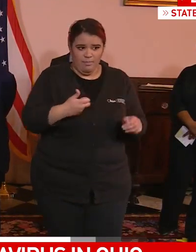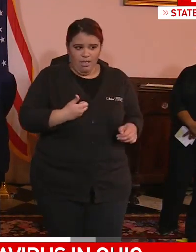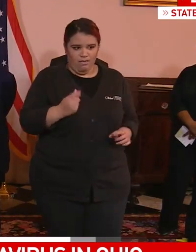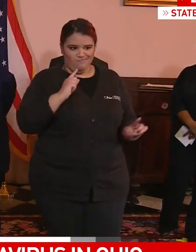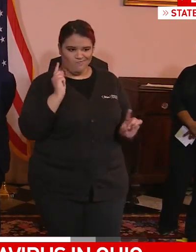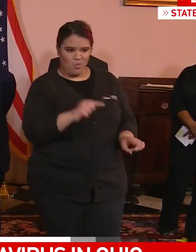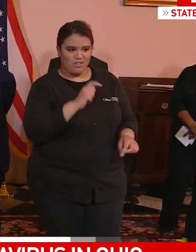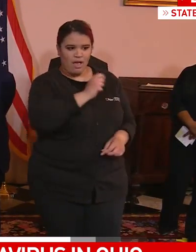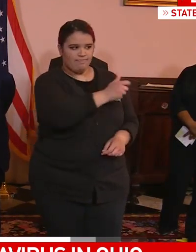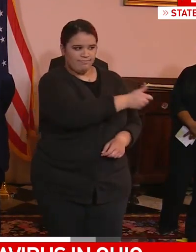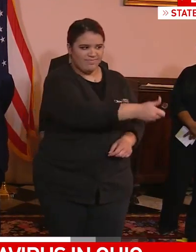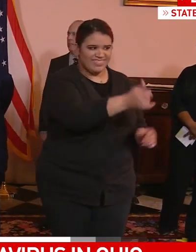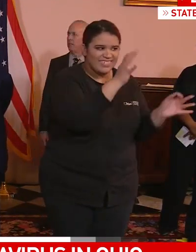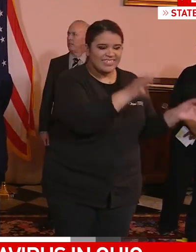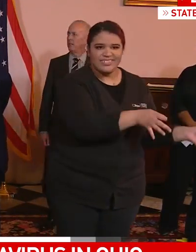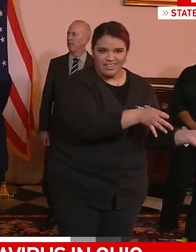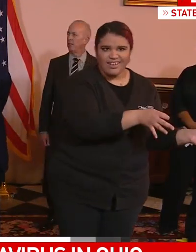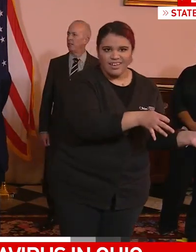upon themselves to do.